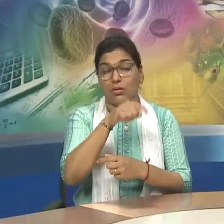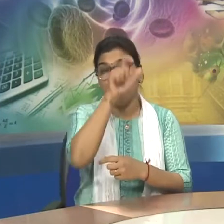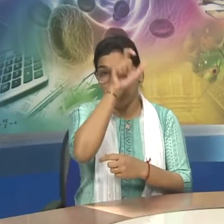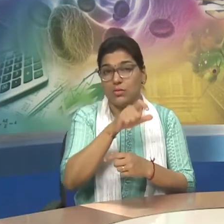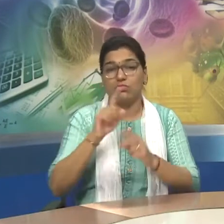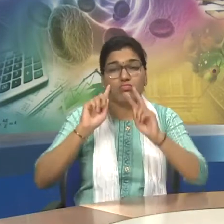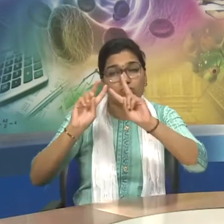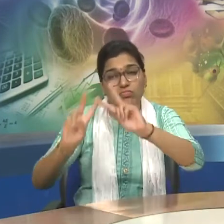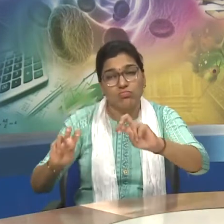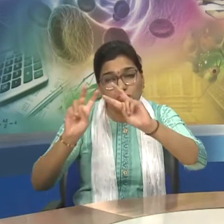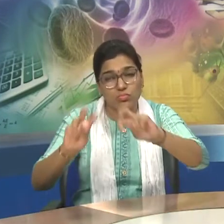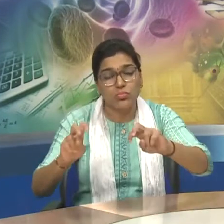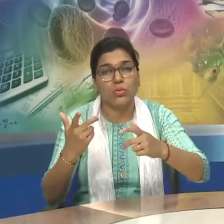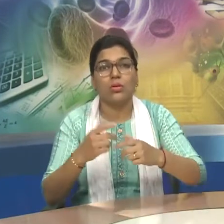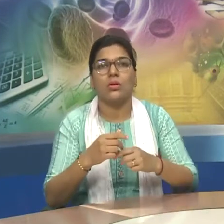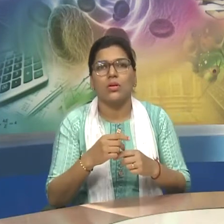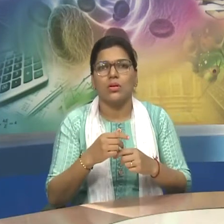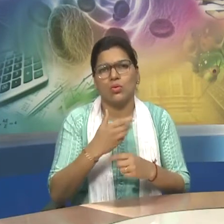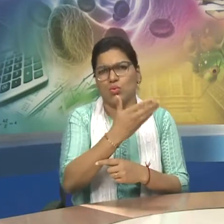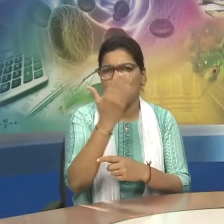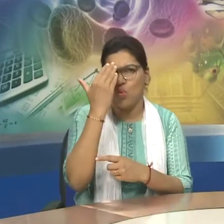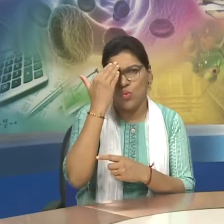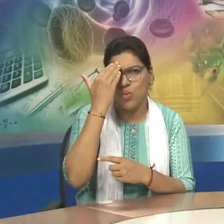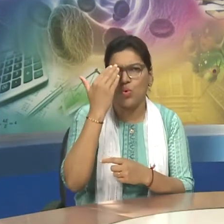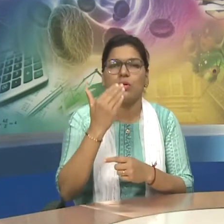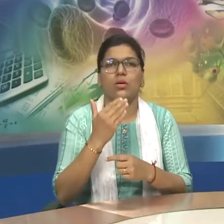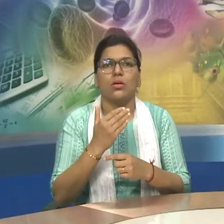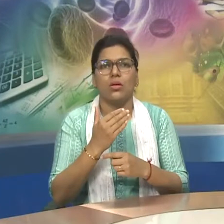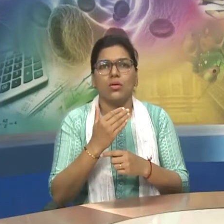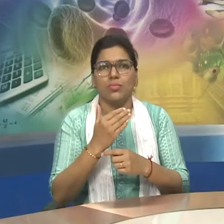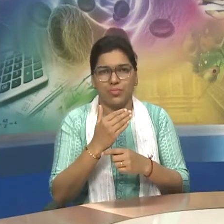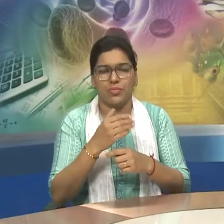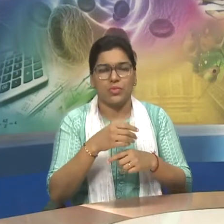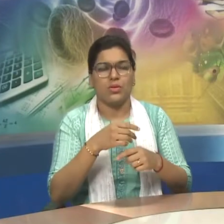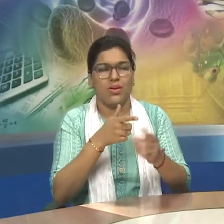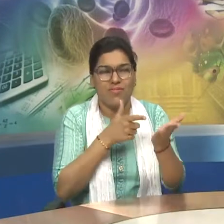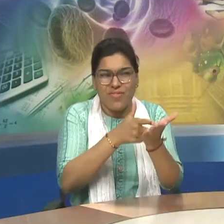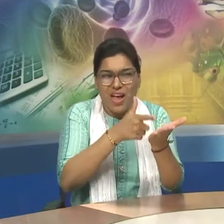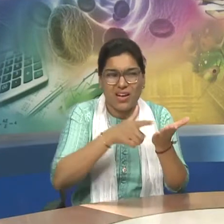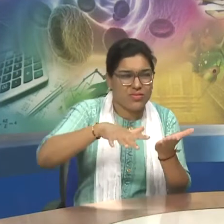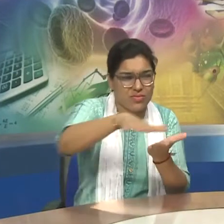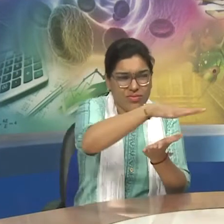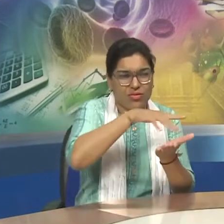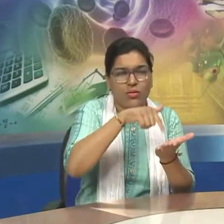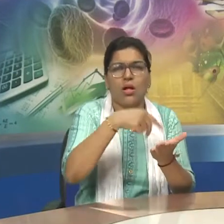The invisibility of rural child works